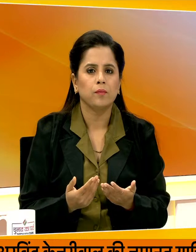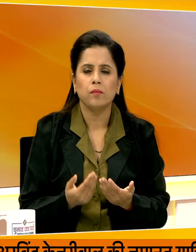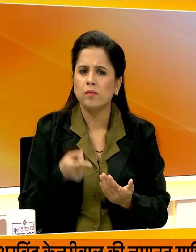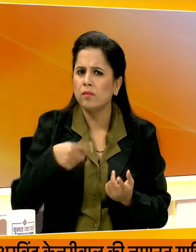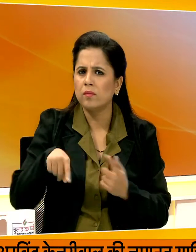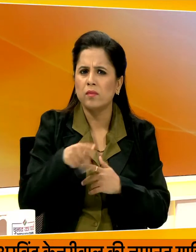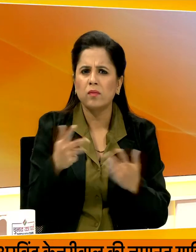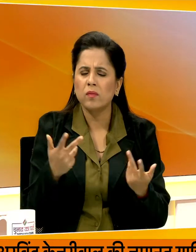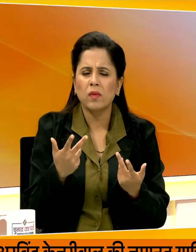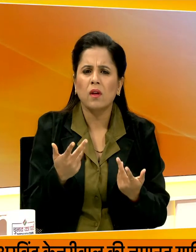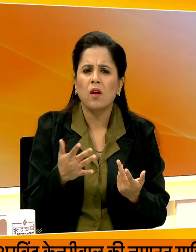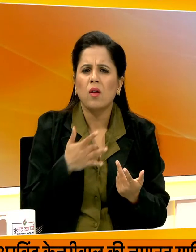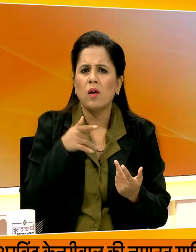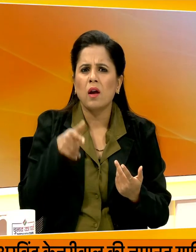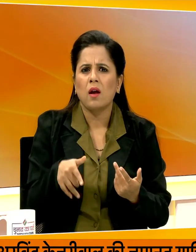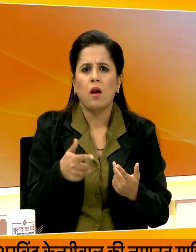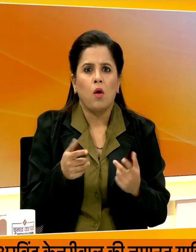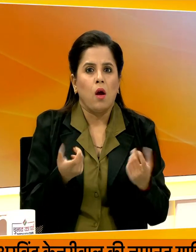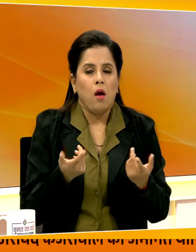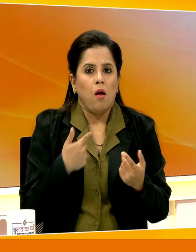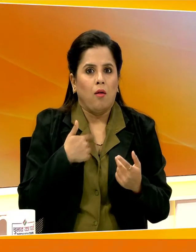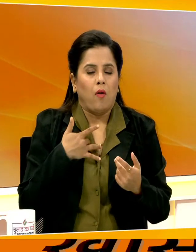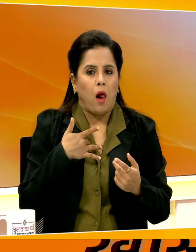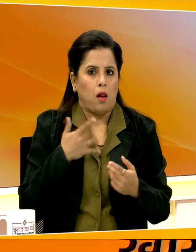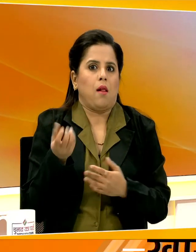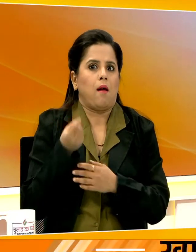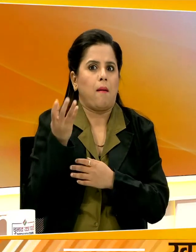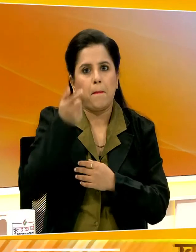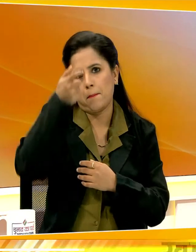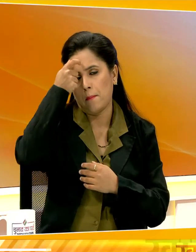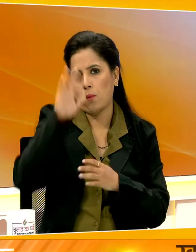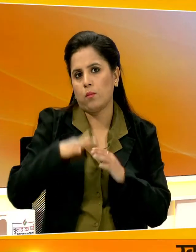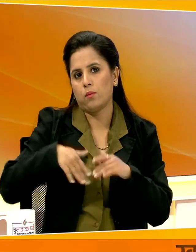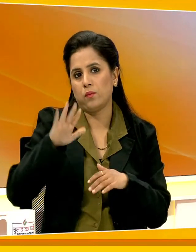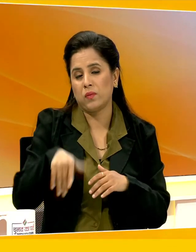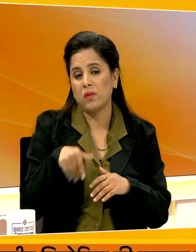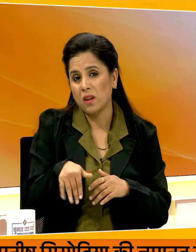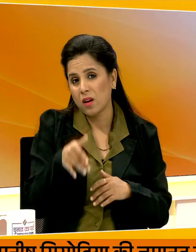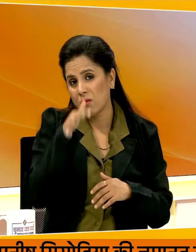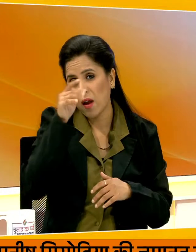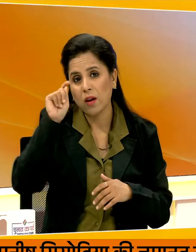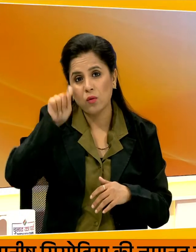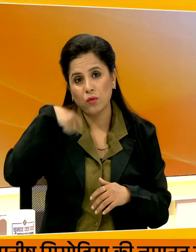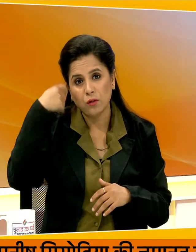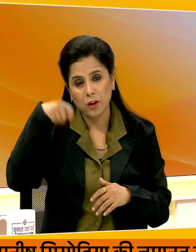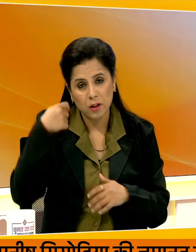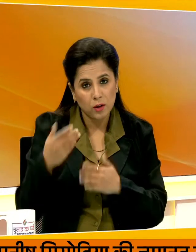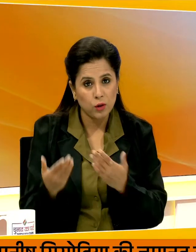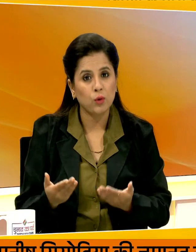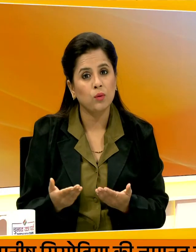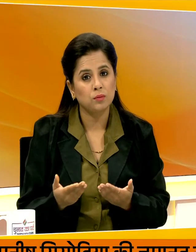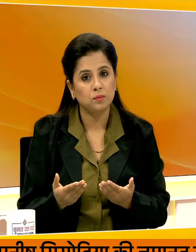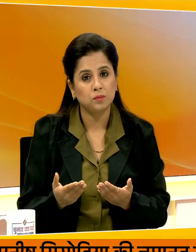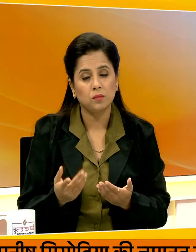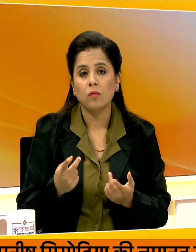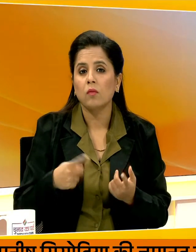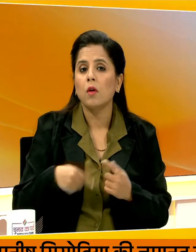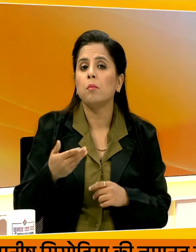and what is very, very alarming, is that this fake video